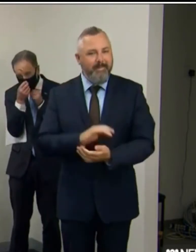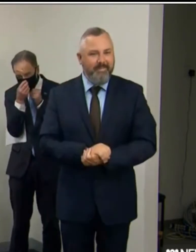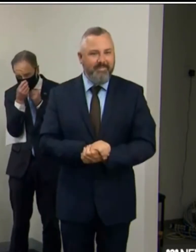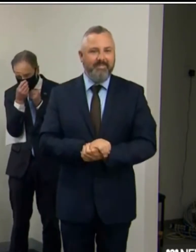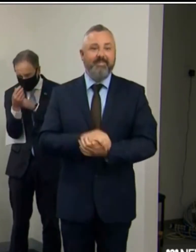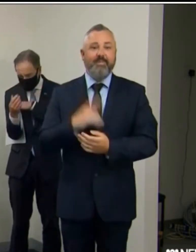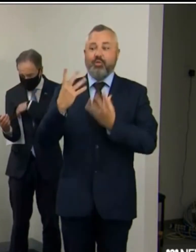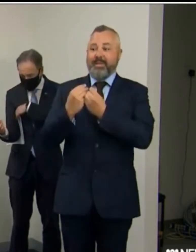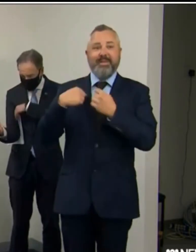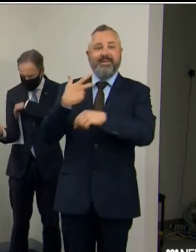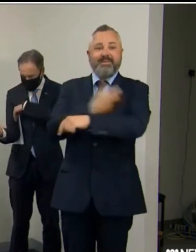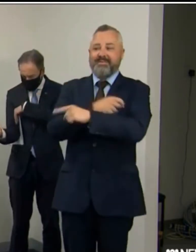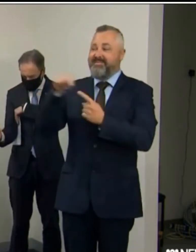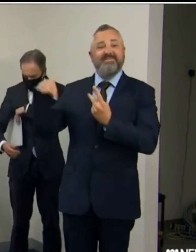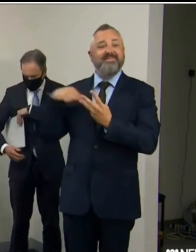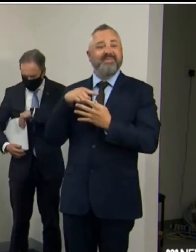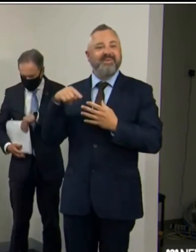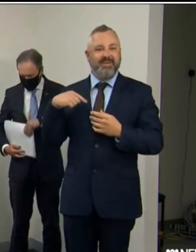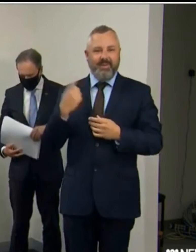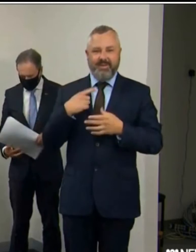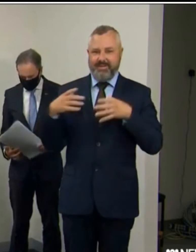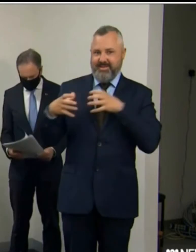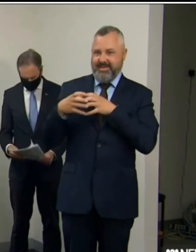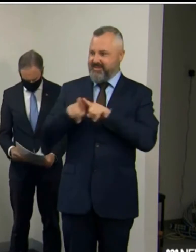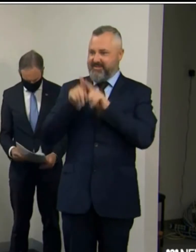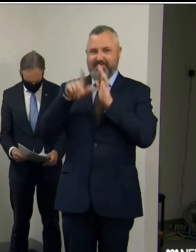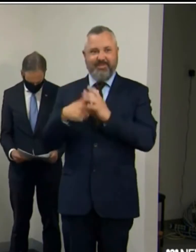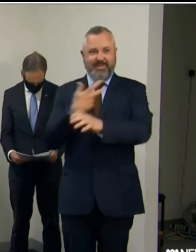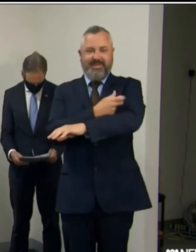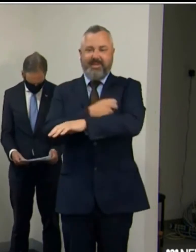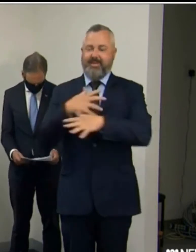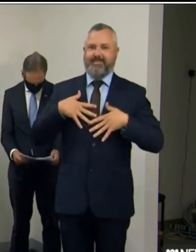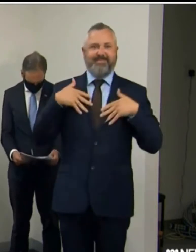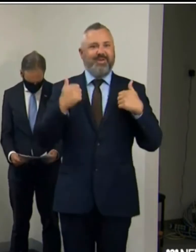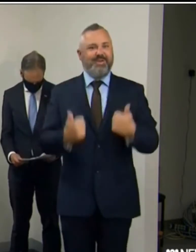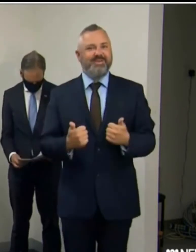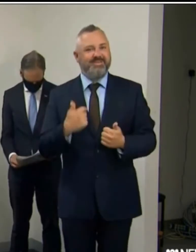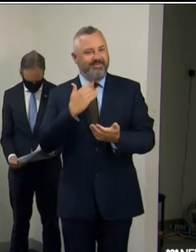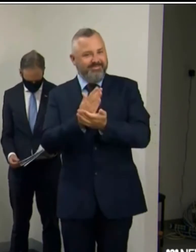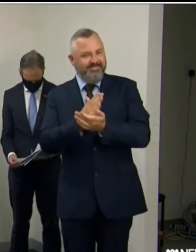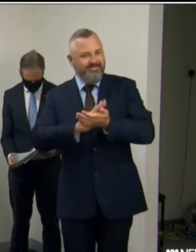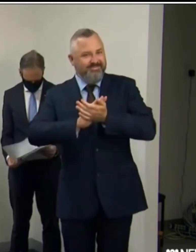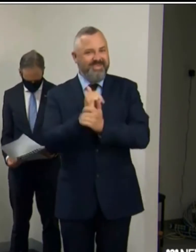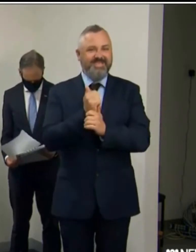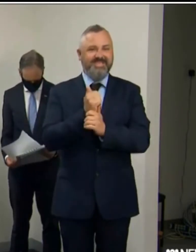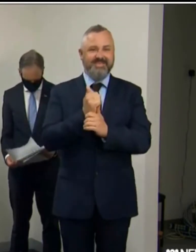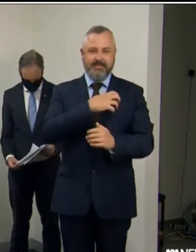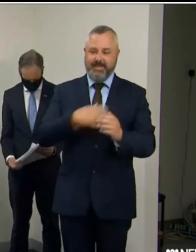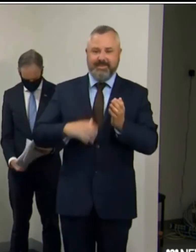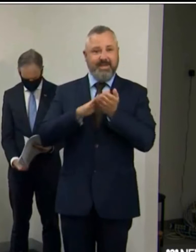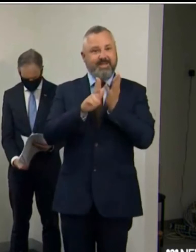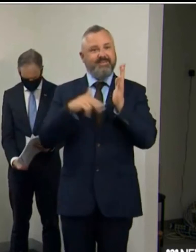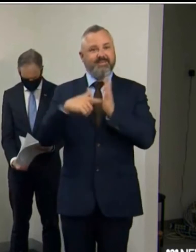today. It's been a pleasure to share your company for that. I was delighted when Minister Hunt invited me to join him here today to